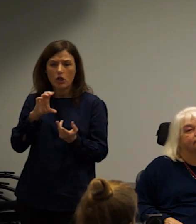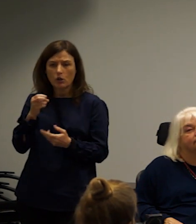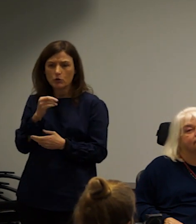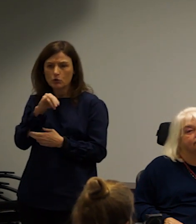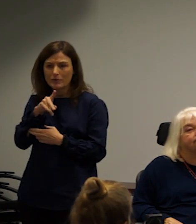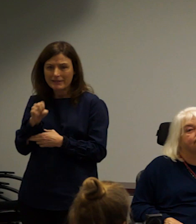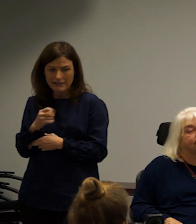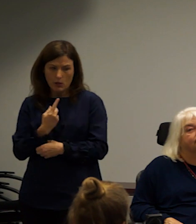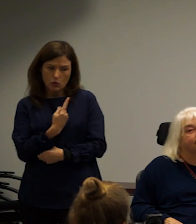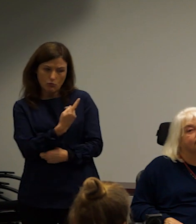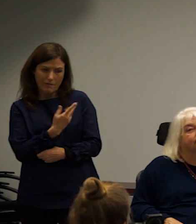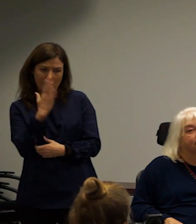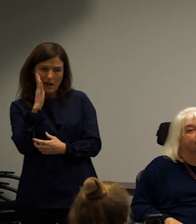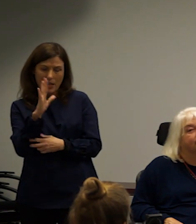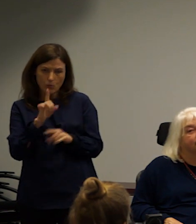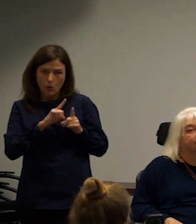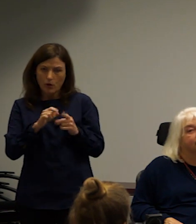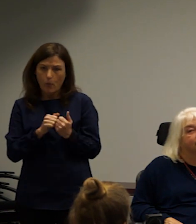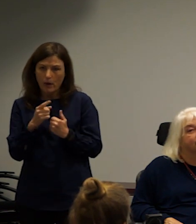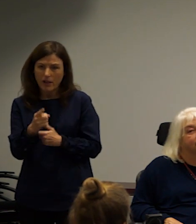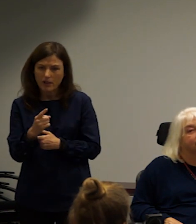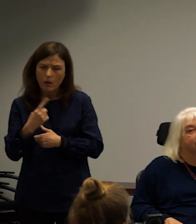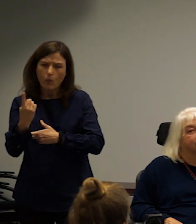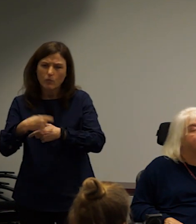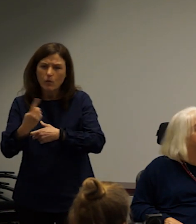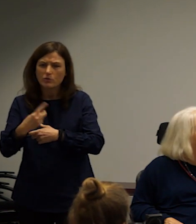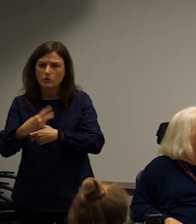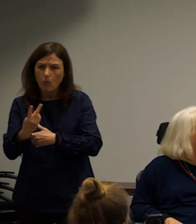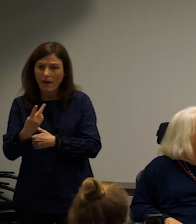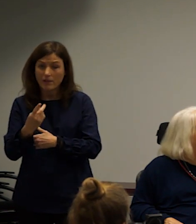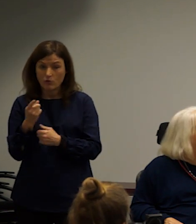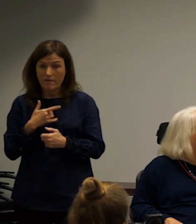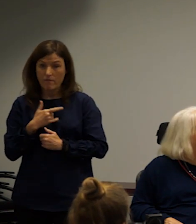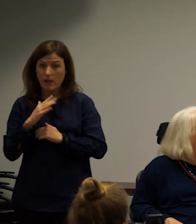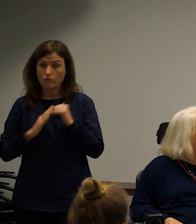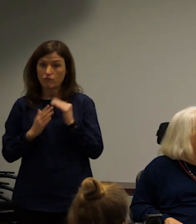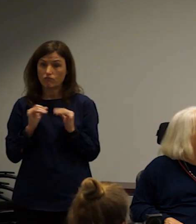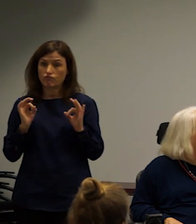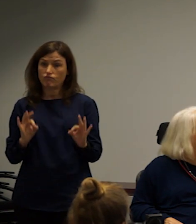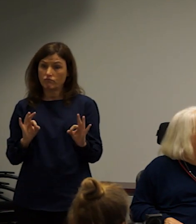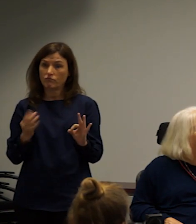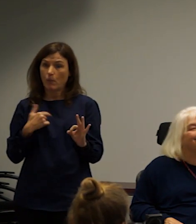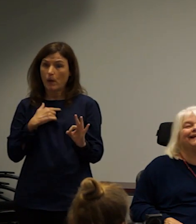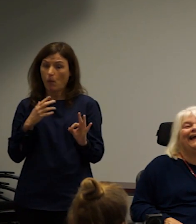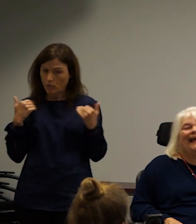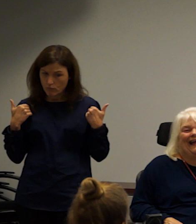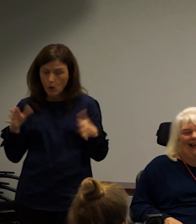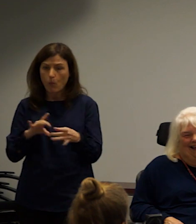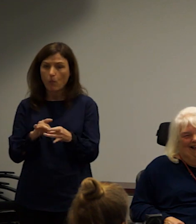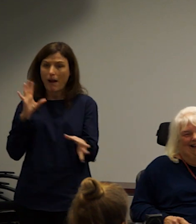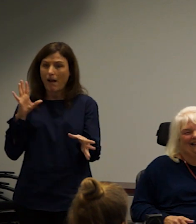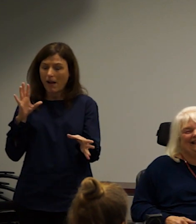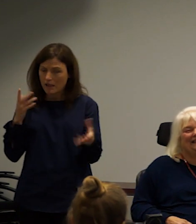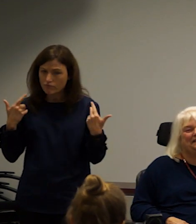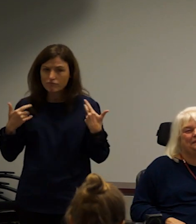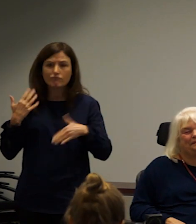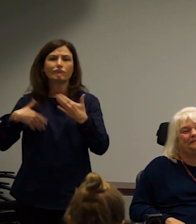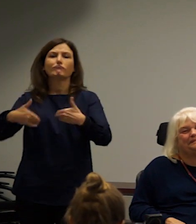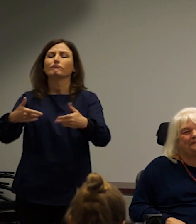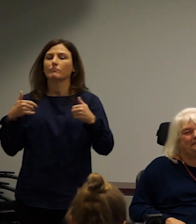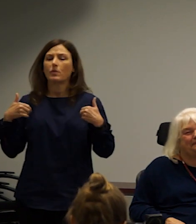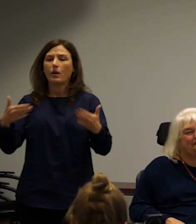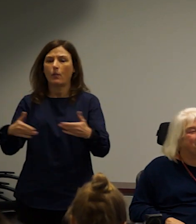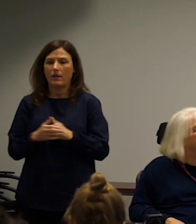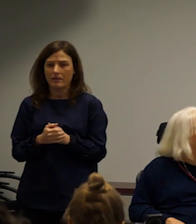come with you to do one or two, and then once you feel like you're comfortable doing it, we're like, unleash you, go. You know what I'm saying? I